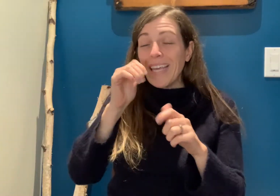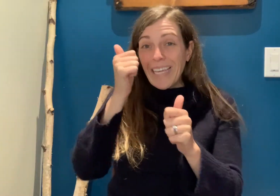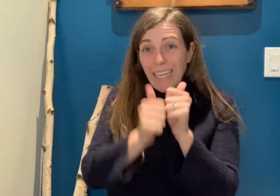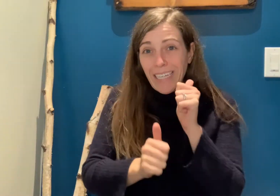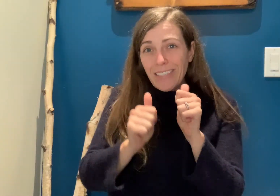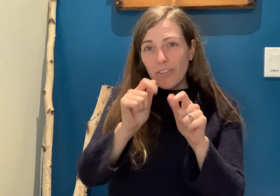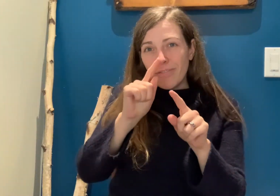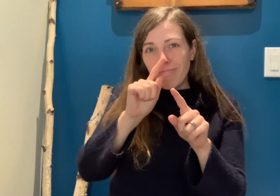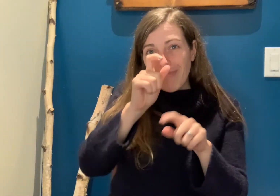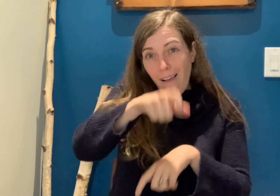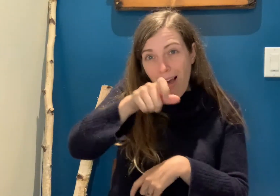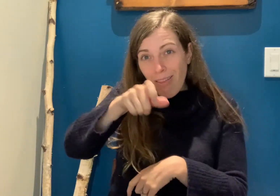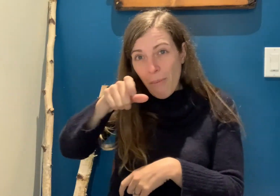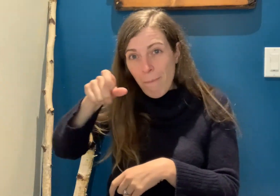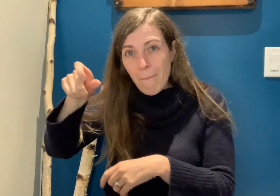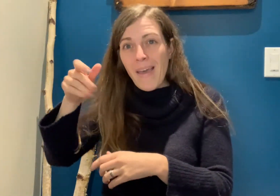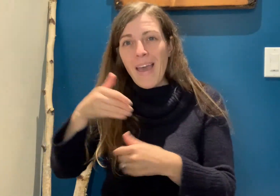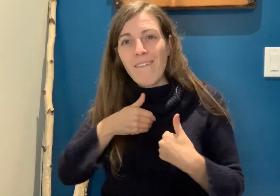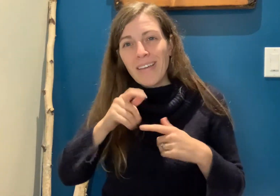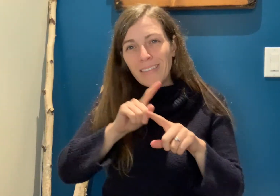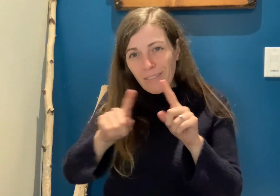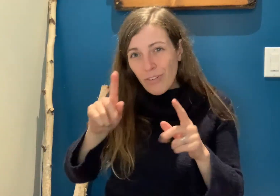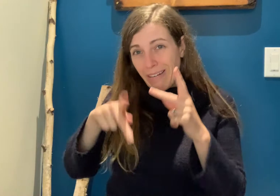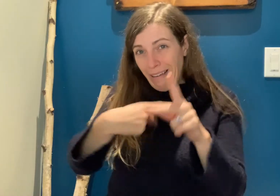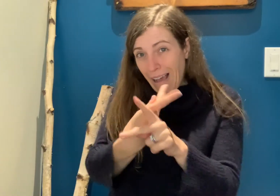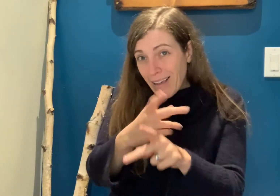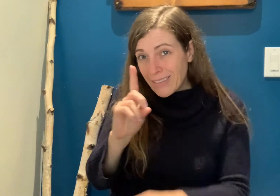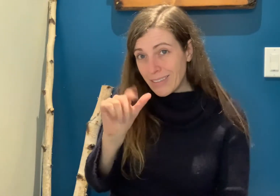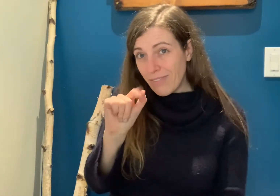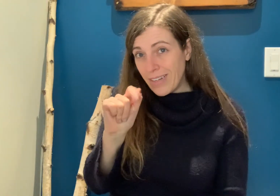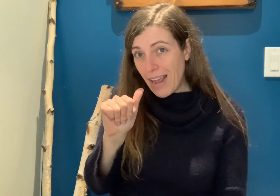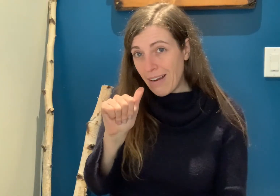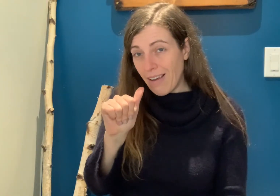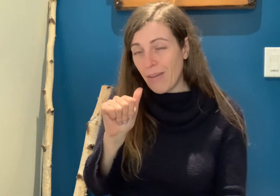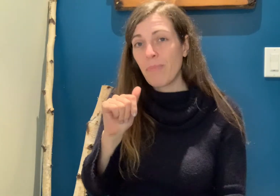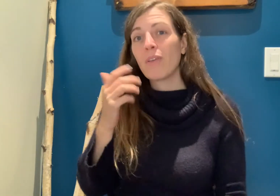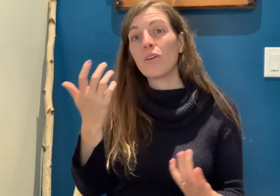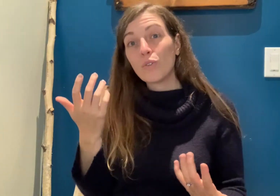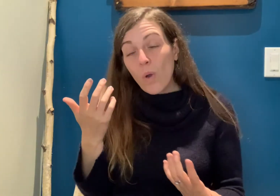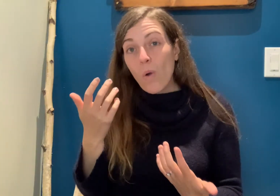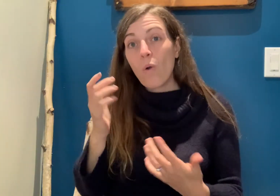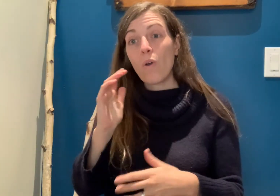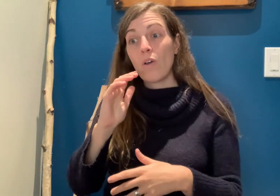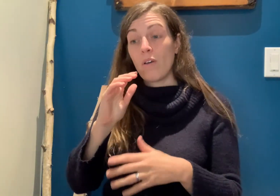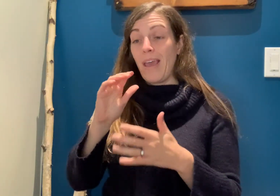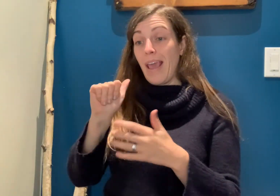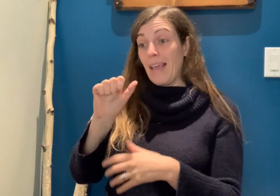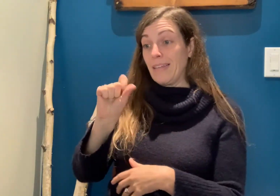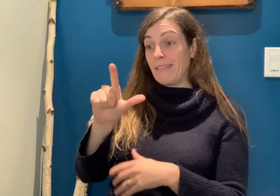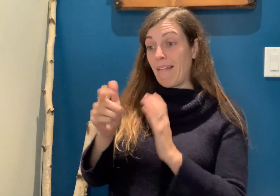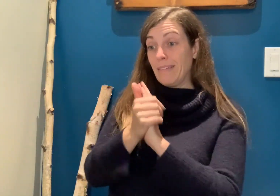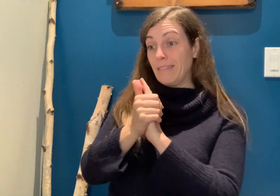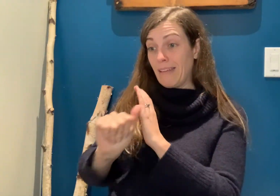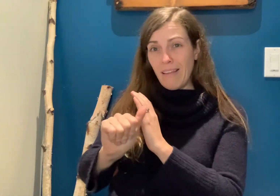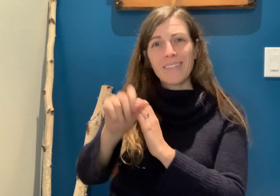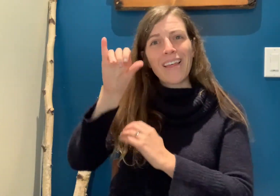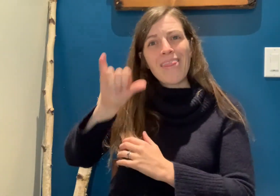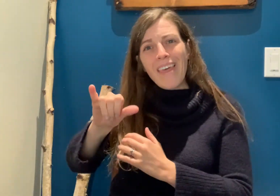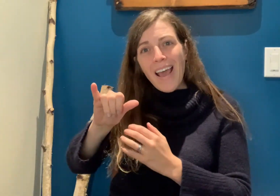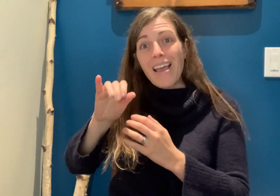It's important to know what types of data you're working with. Each column is going to have a different type of data, potentially. The ASL